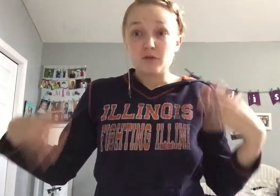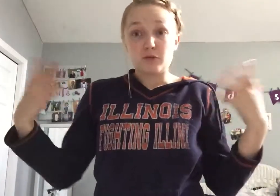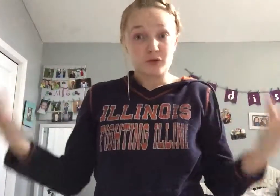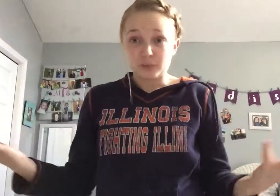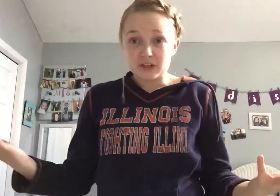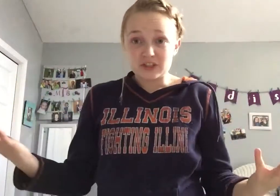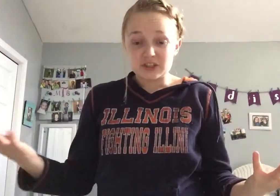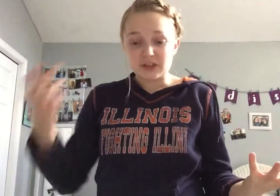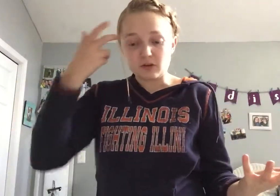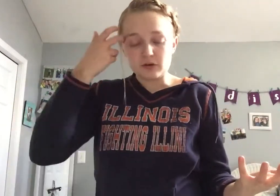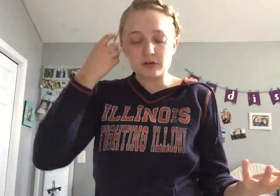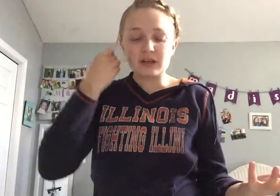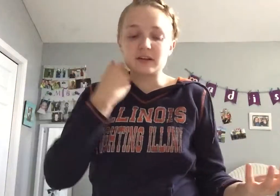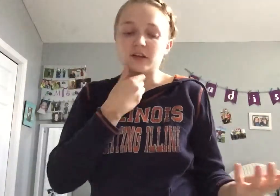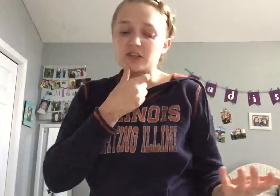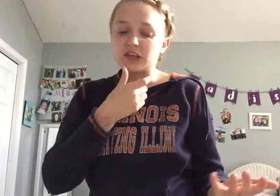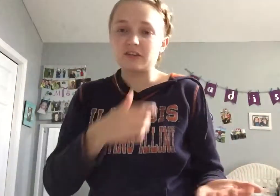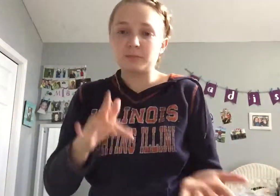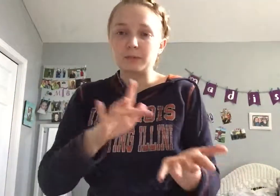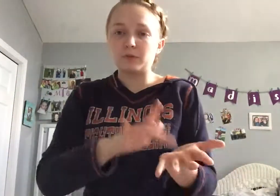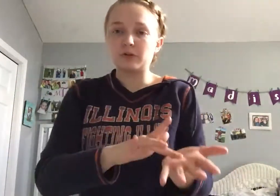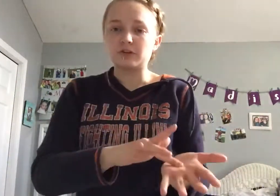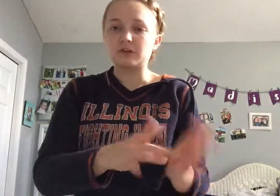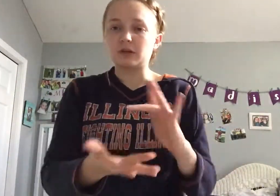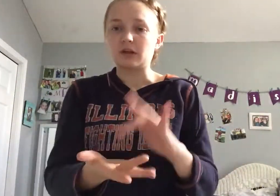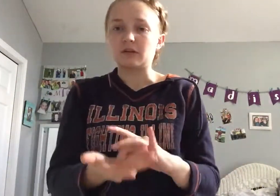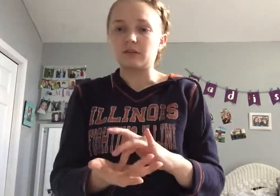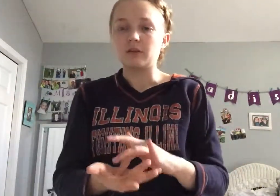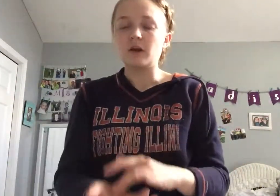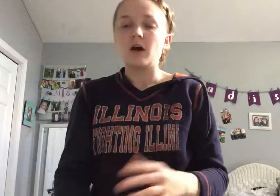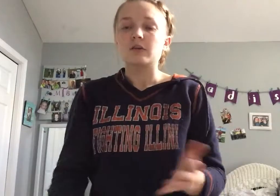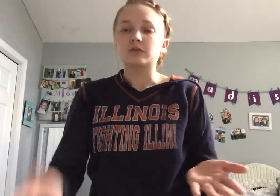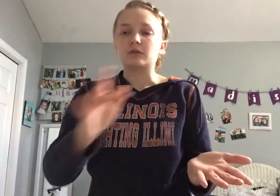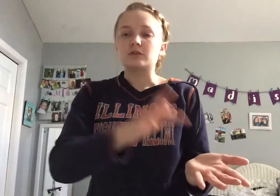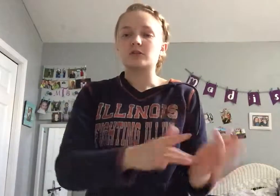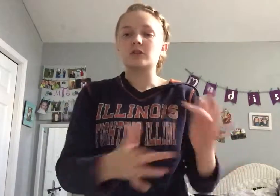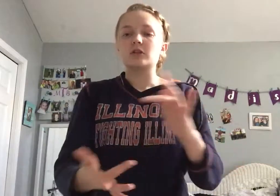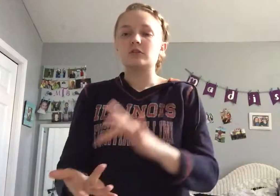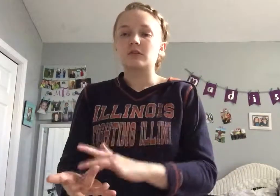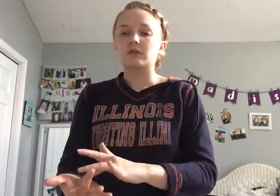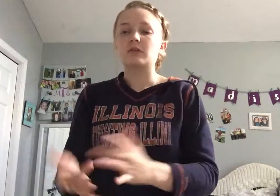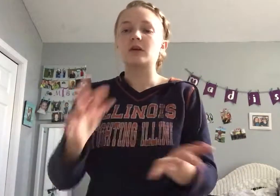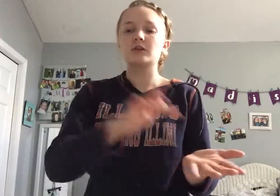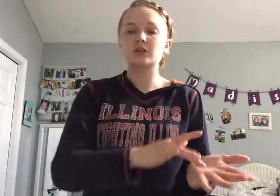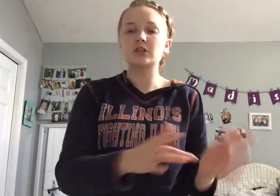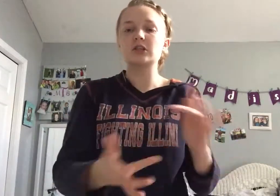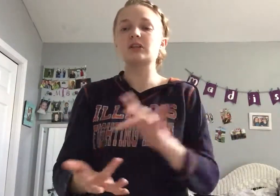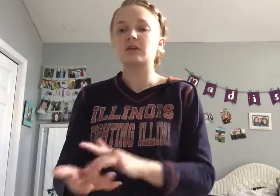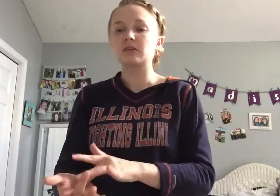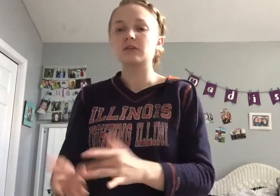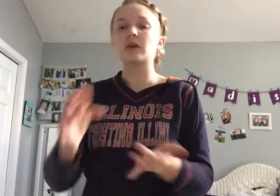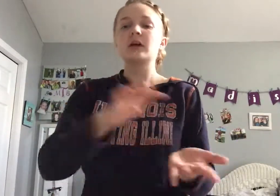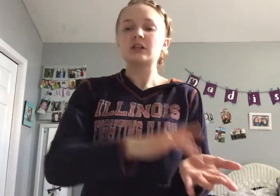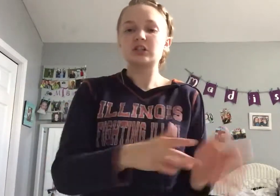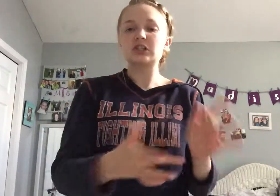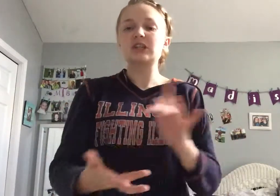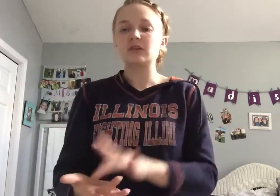for the bridge. That's all you're doing. And then the Jesus people, you're just doing this. So you're doing Jesus, Jesus,